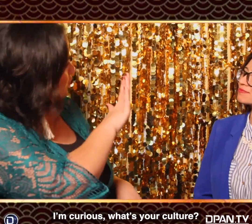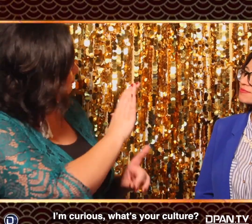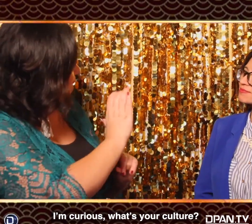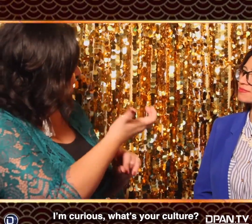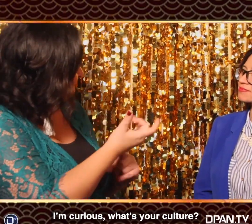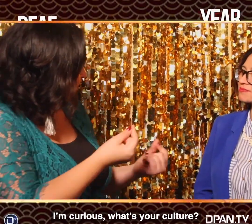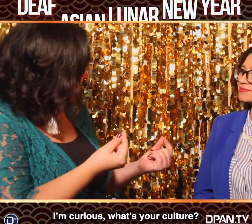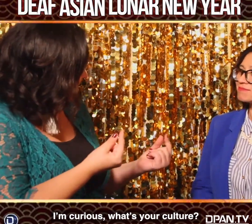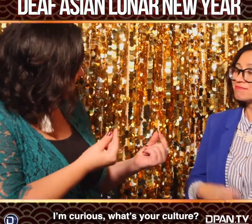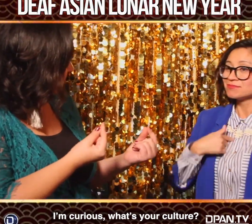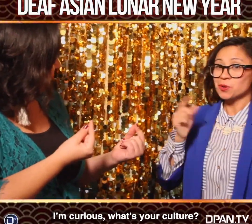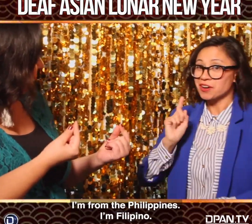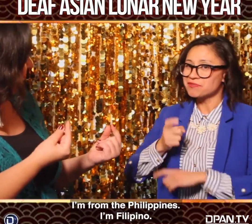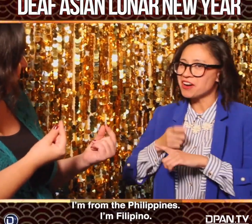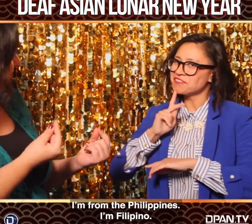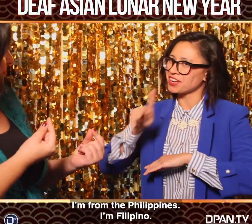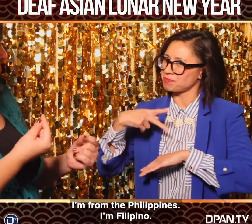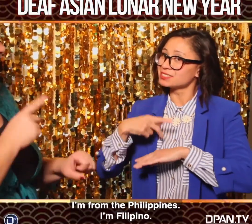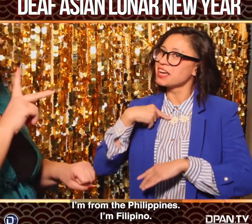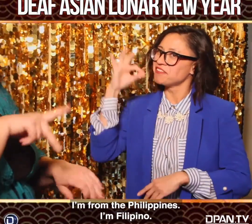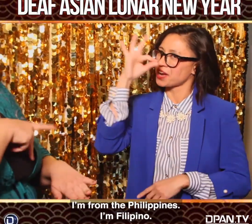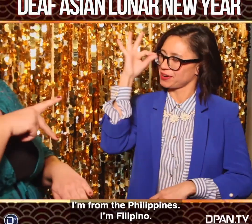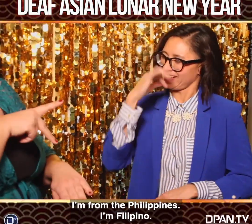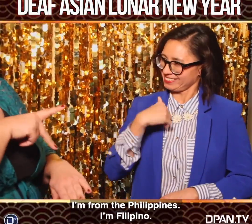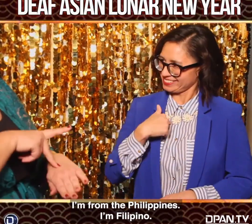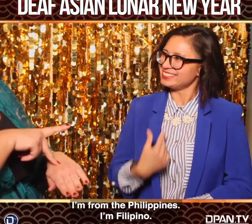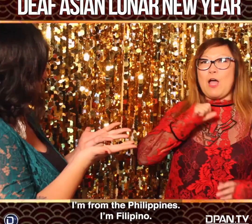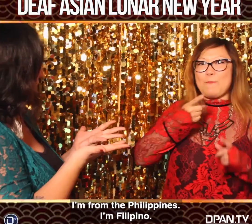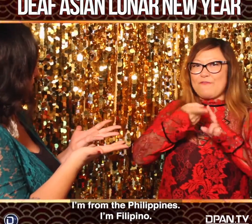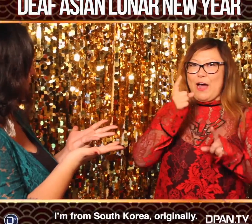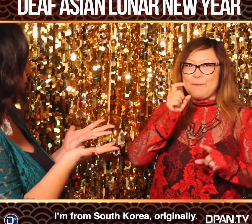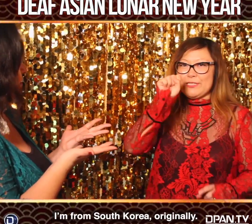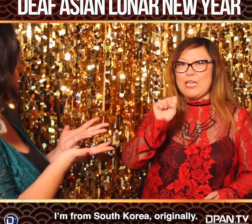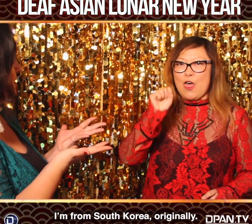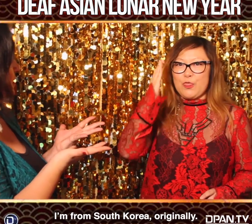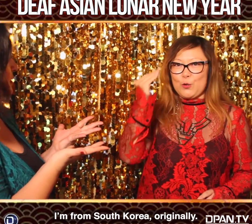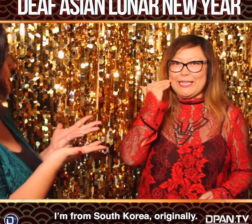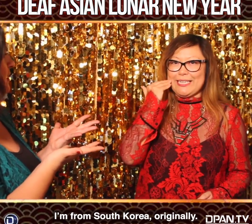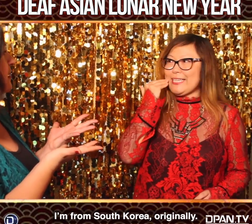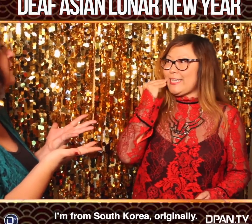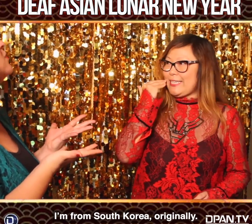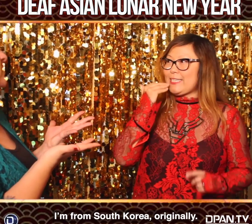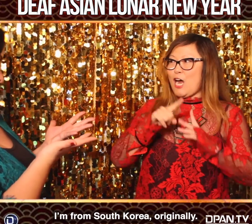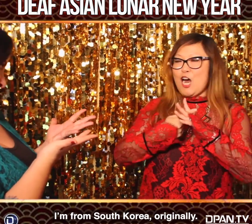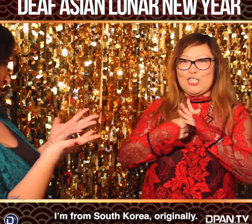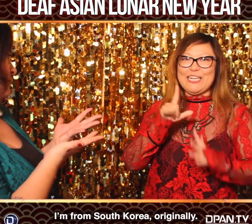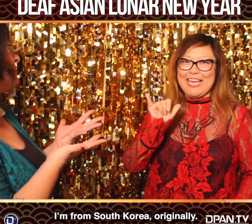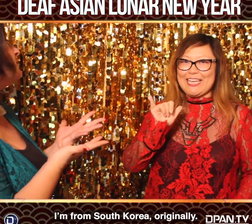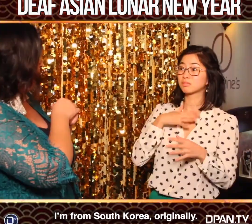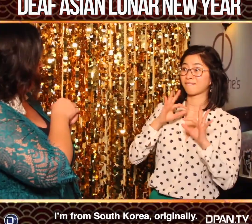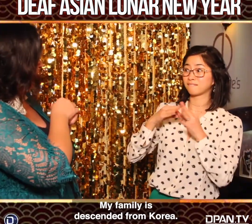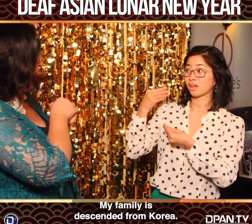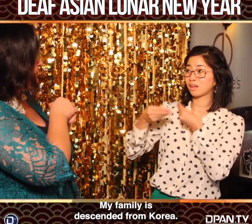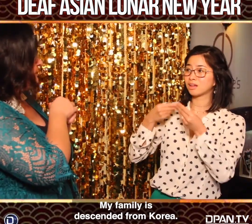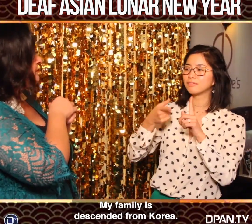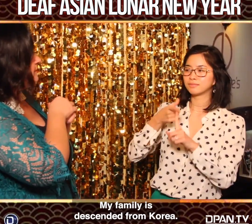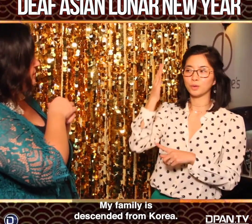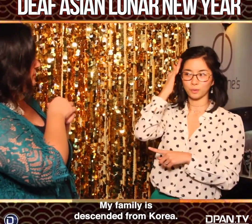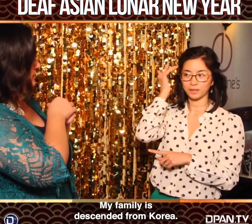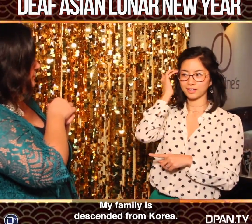I'm curious, what's your culture? I'm from the Philippines. I'm Filipino. I'm from South Korea originally. My family is descended from